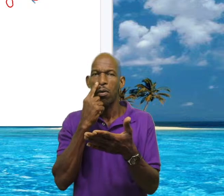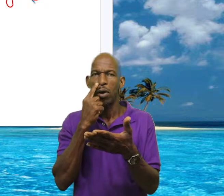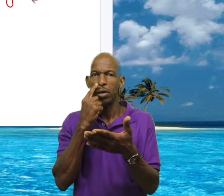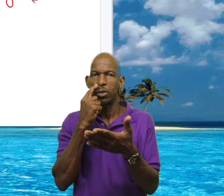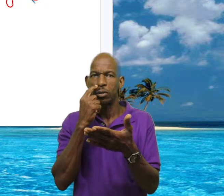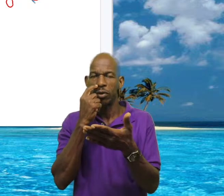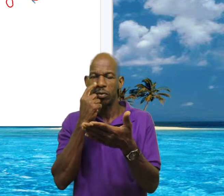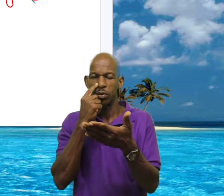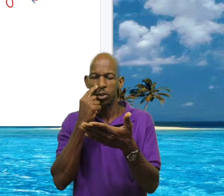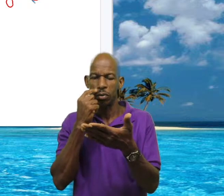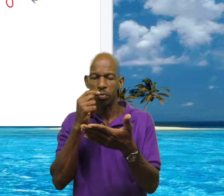same.